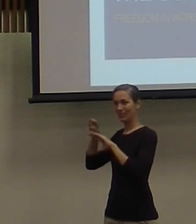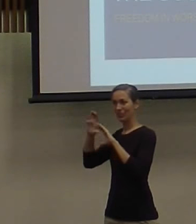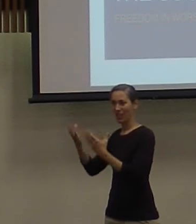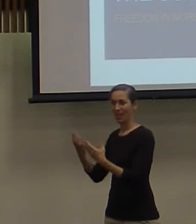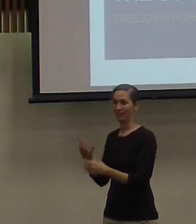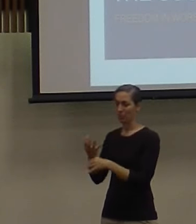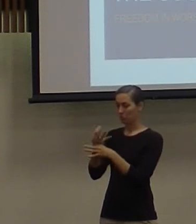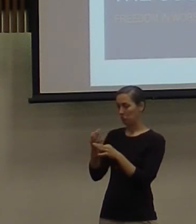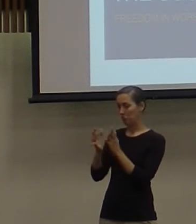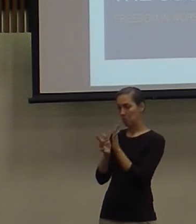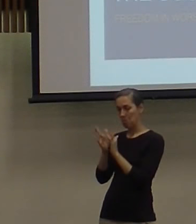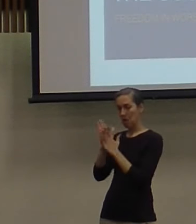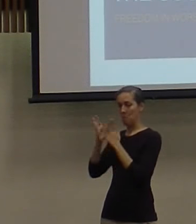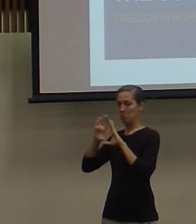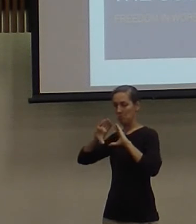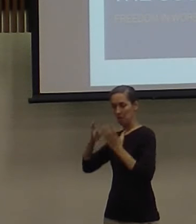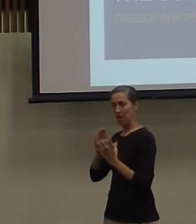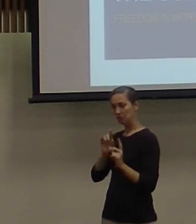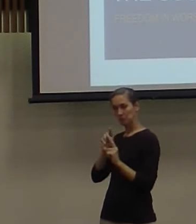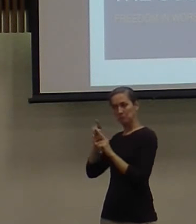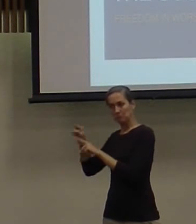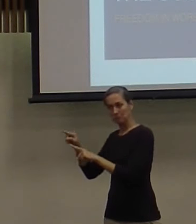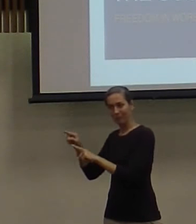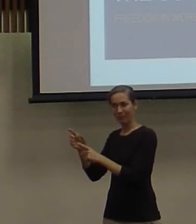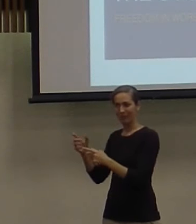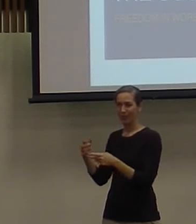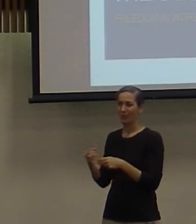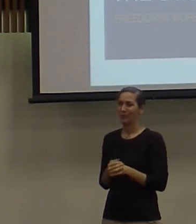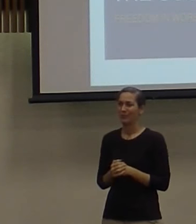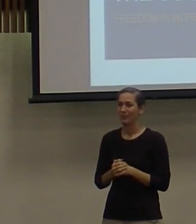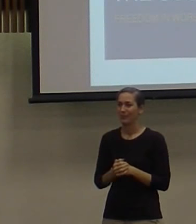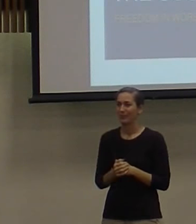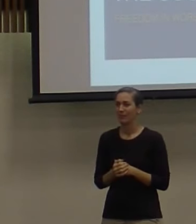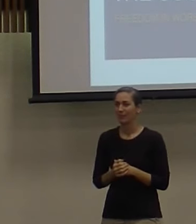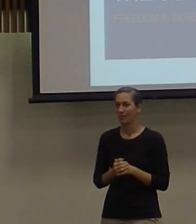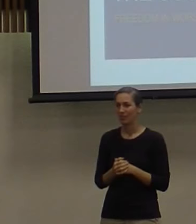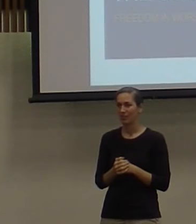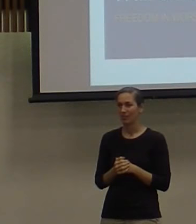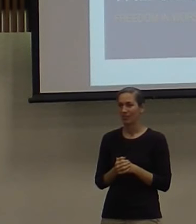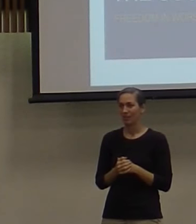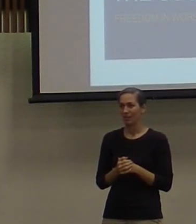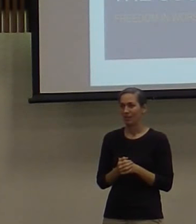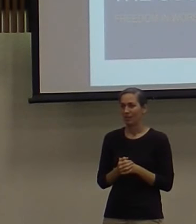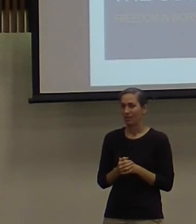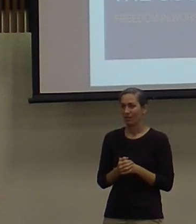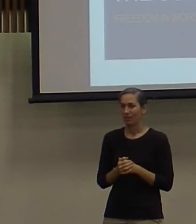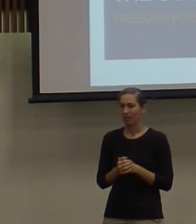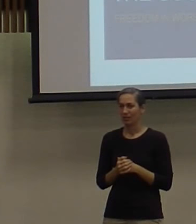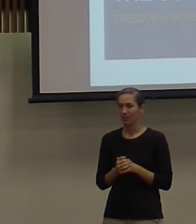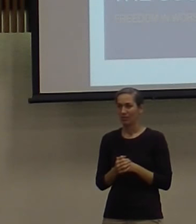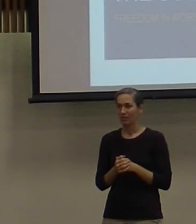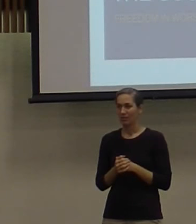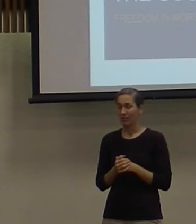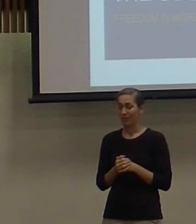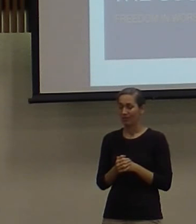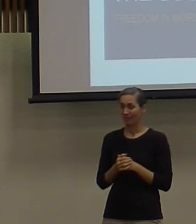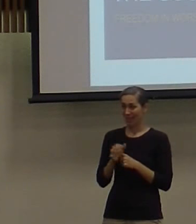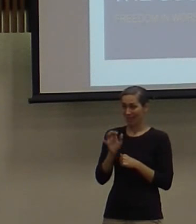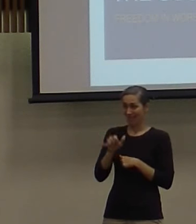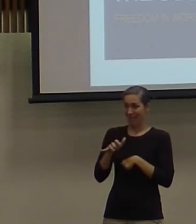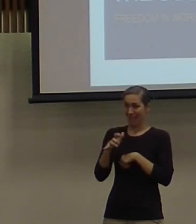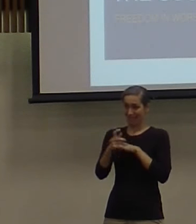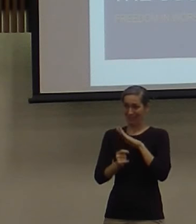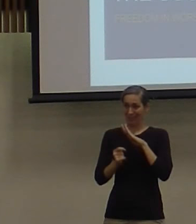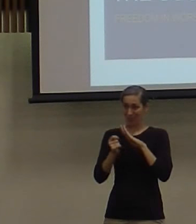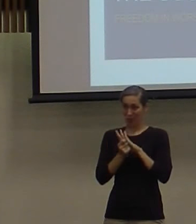class. So that's how they cover they cover people. And during this time, we